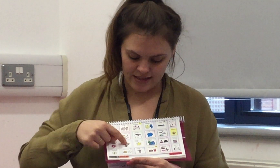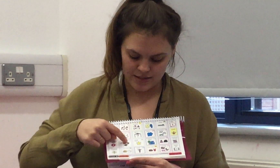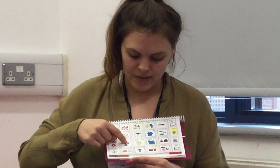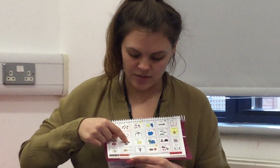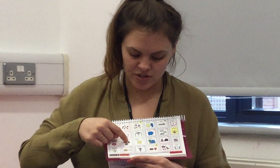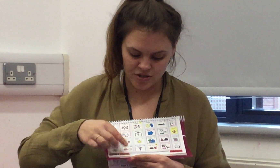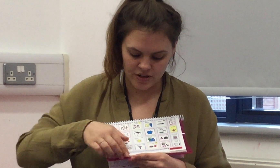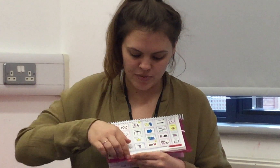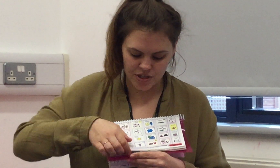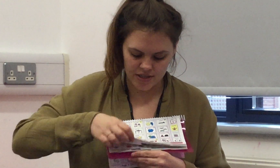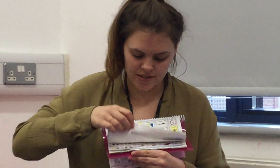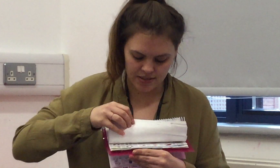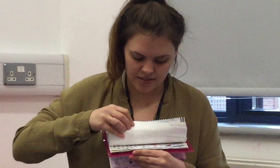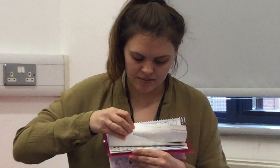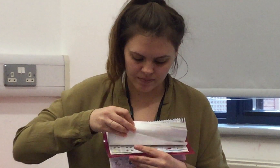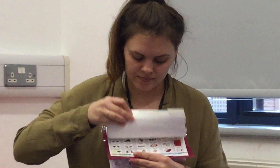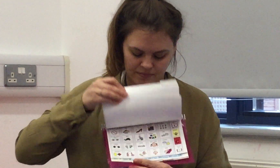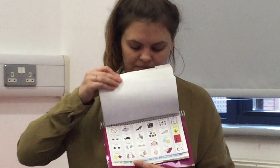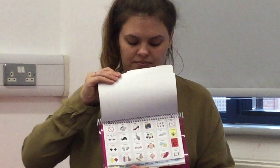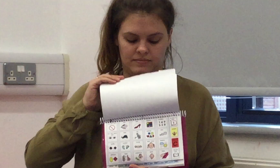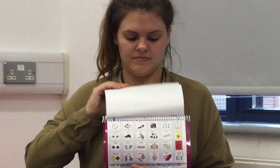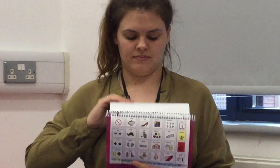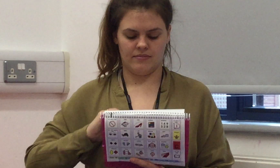It's about descriptions.